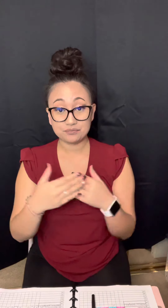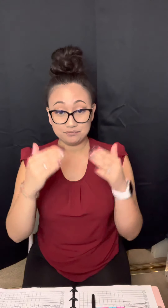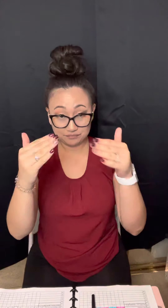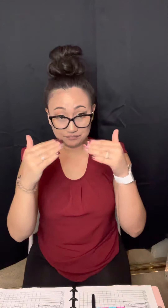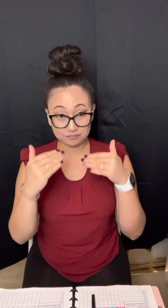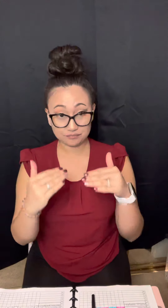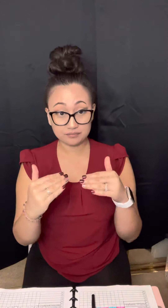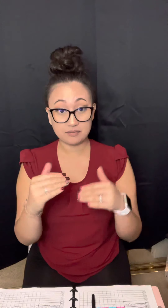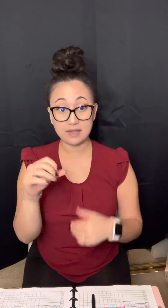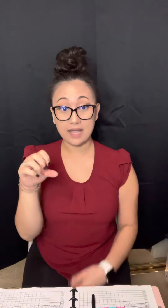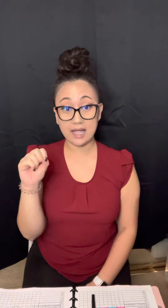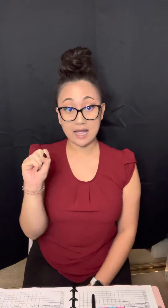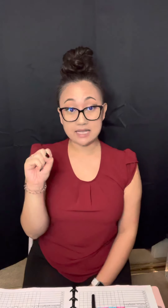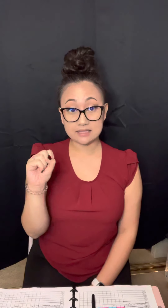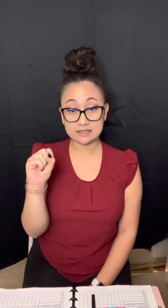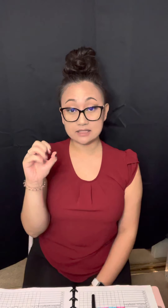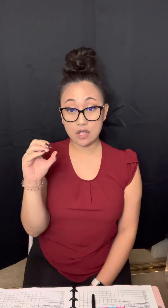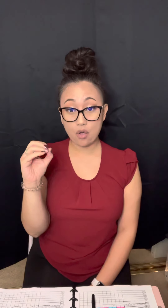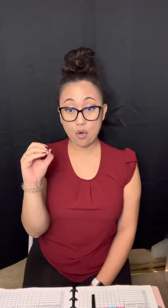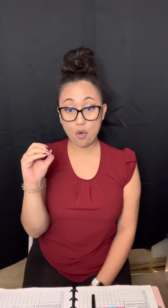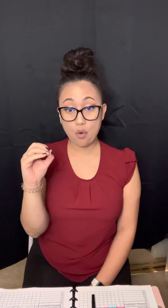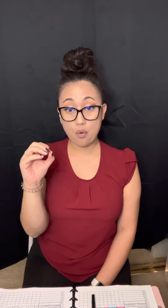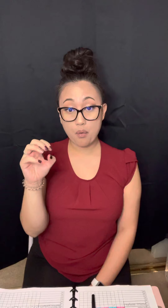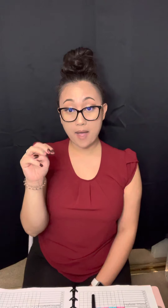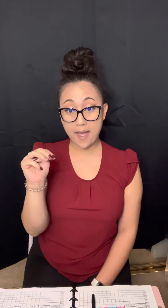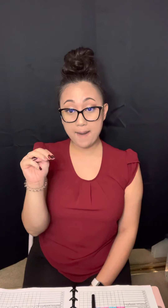S. O. M. E.